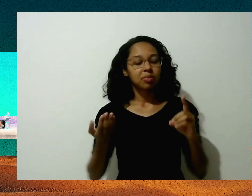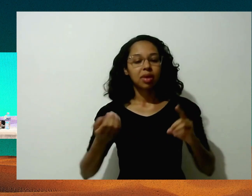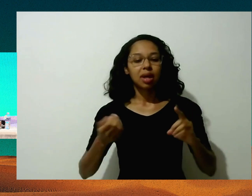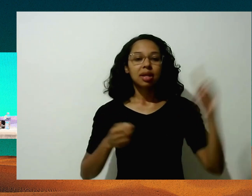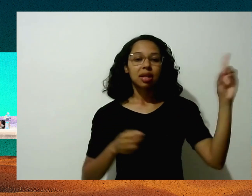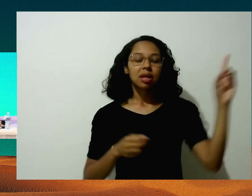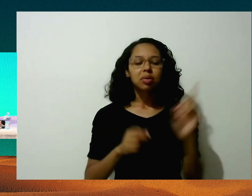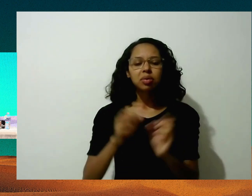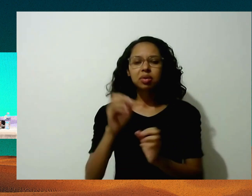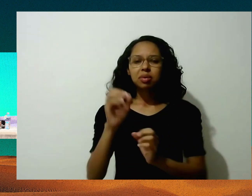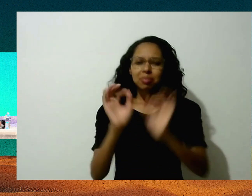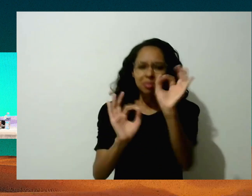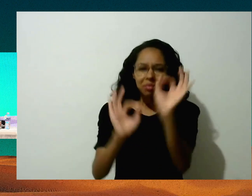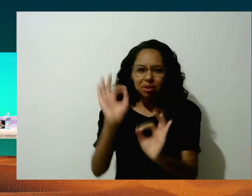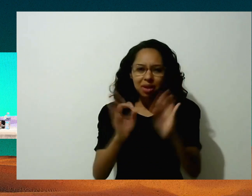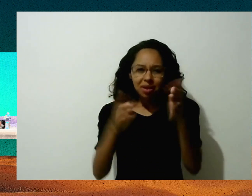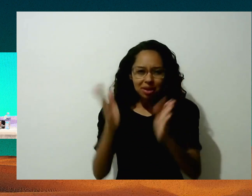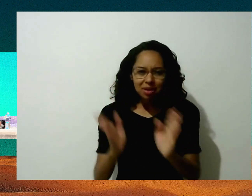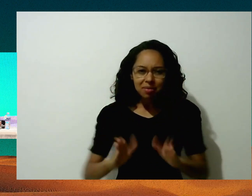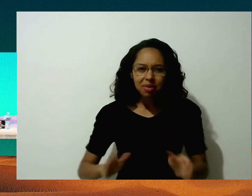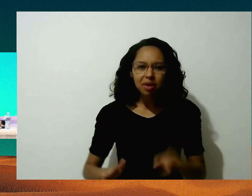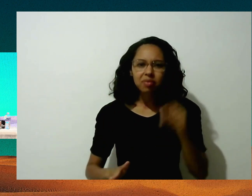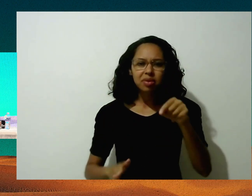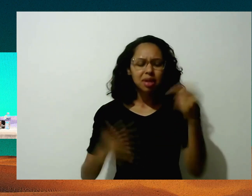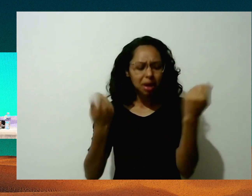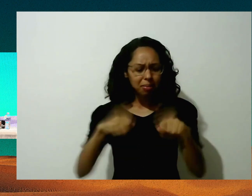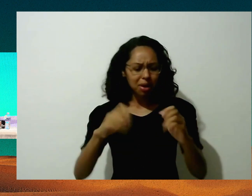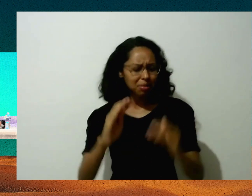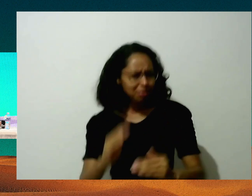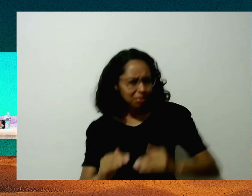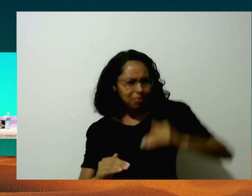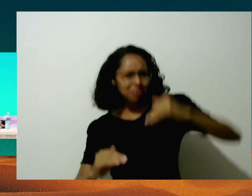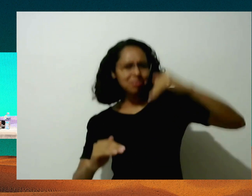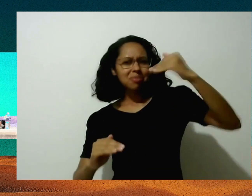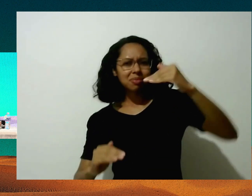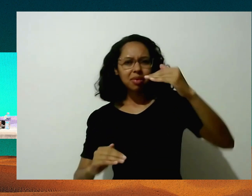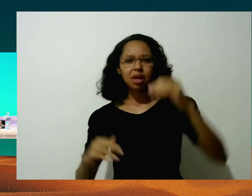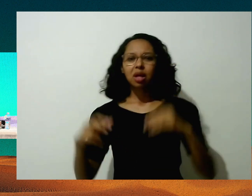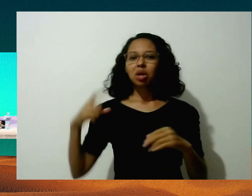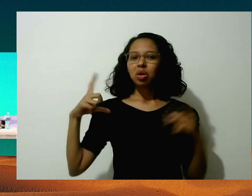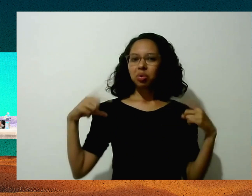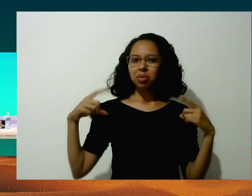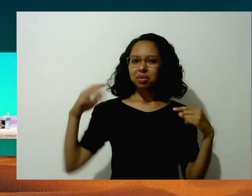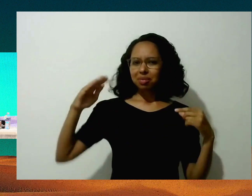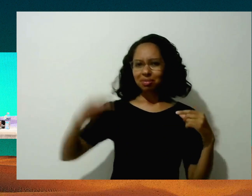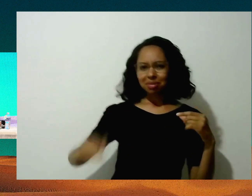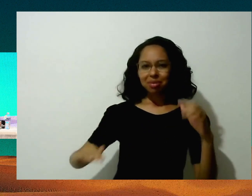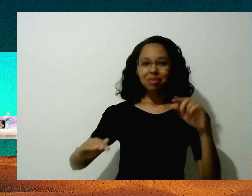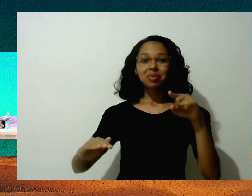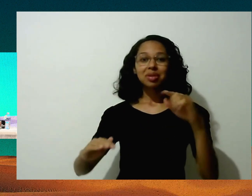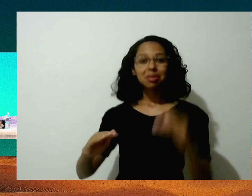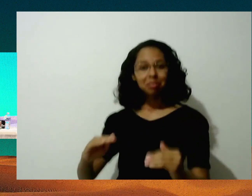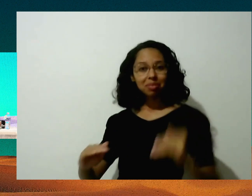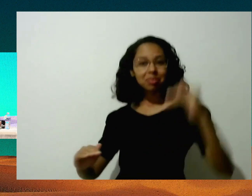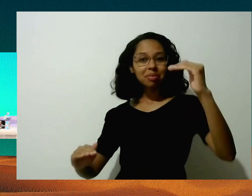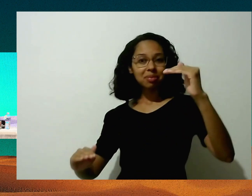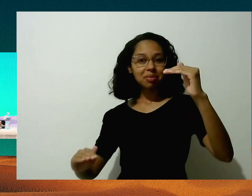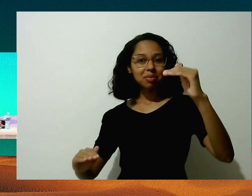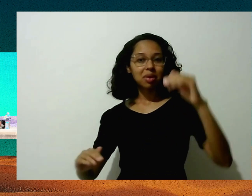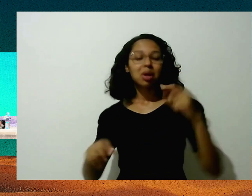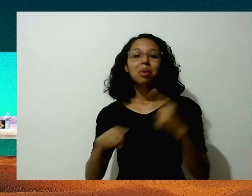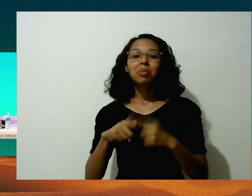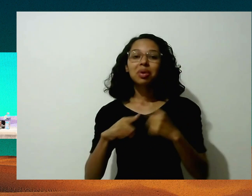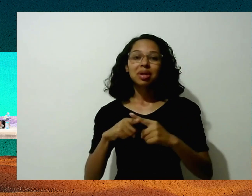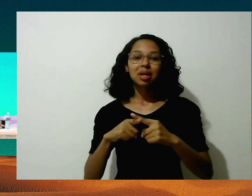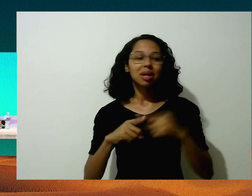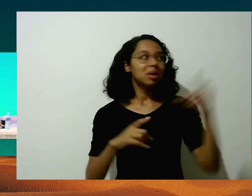more capable than Lucifer. Porque a esperança de Deus está no homem para fazer sua vontade. Because God's hope is